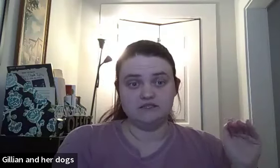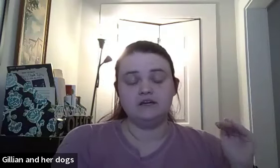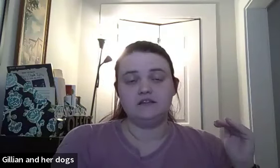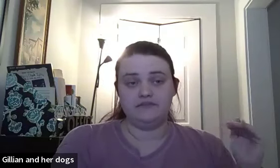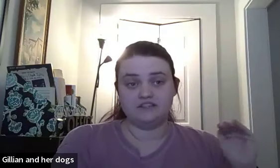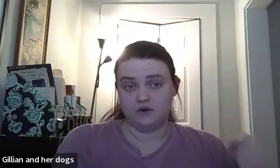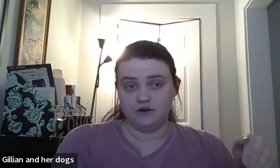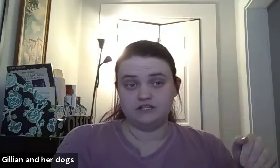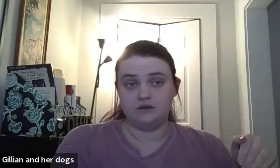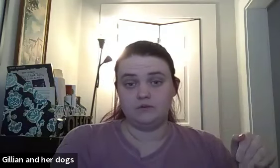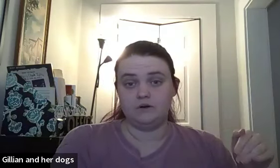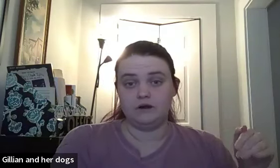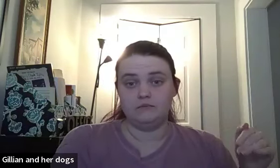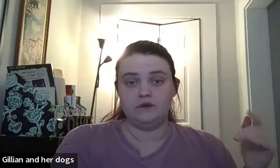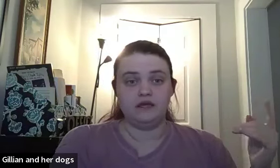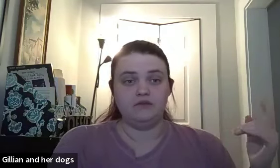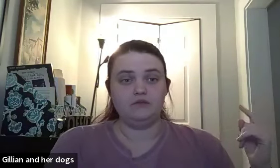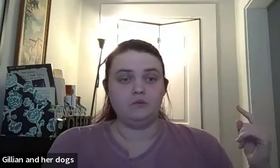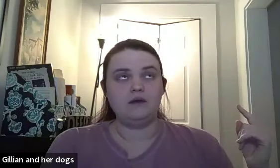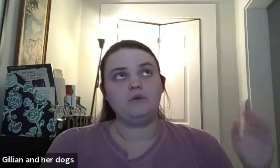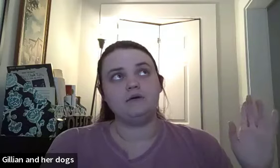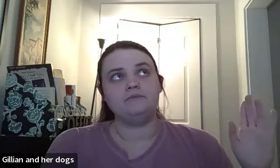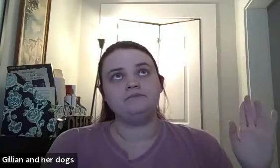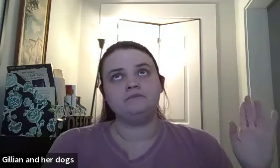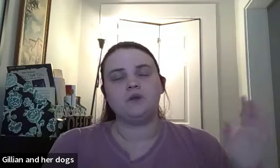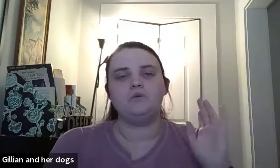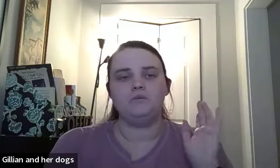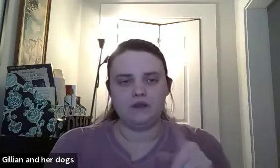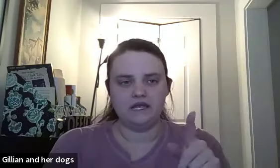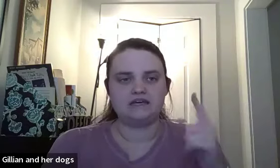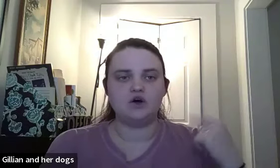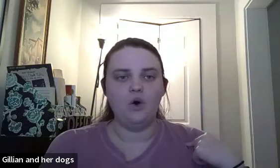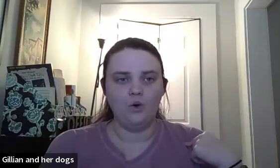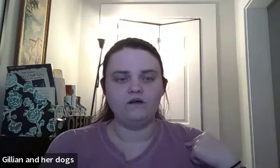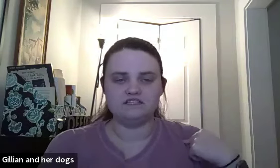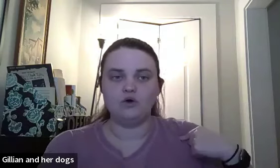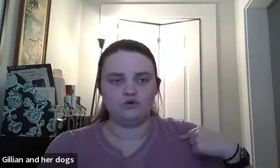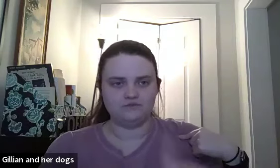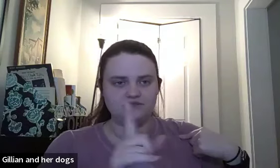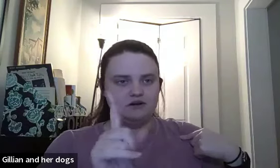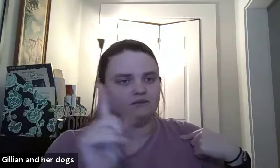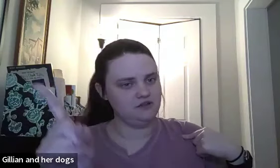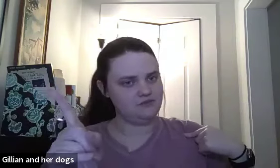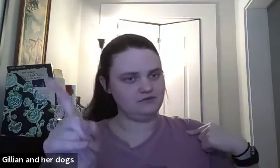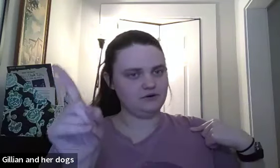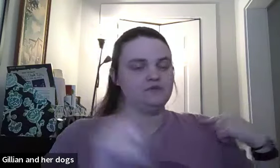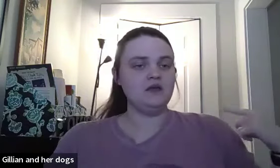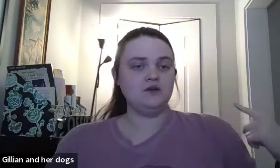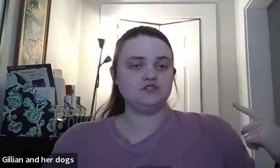ours, like that's ours, like in the way we as a whole group. Sorry, let me do that before.